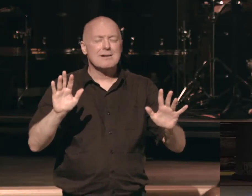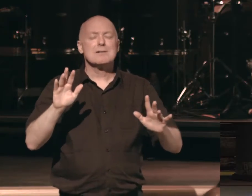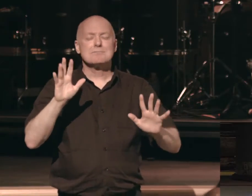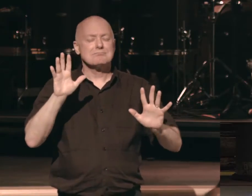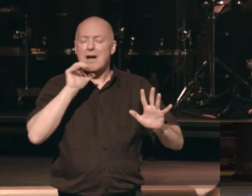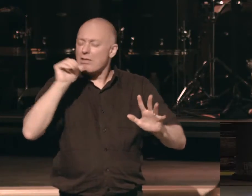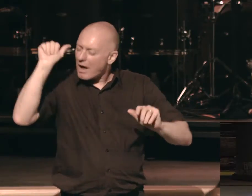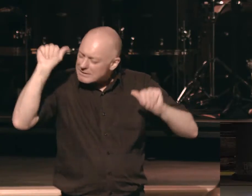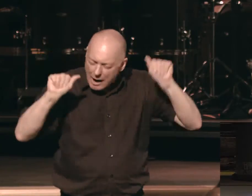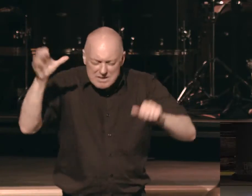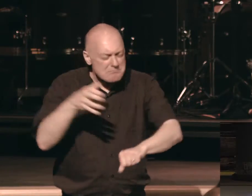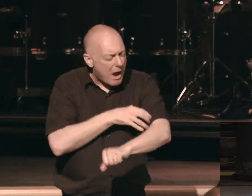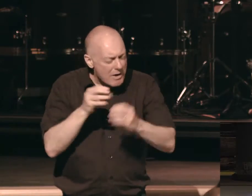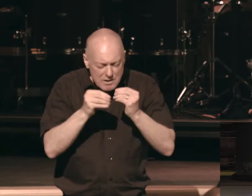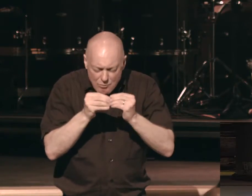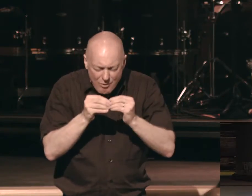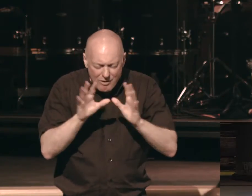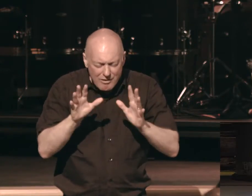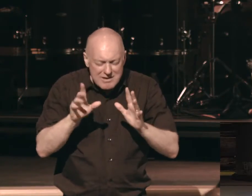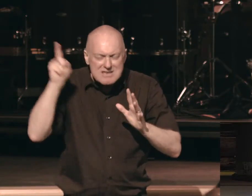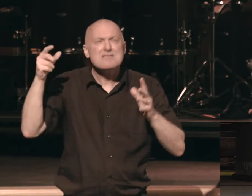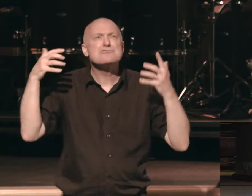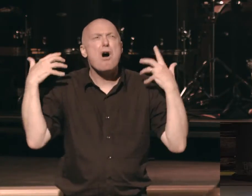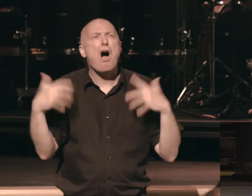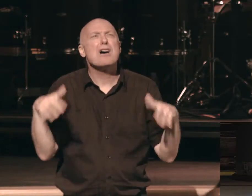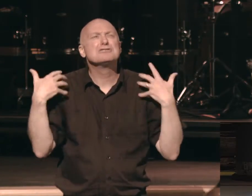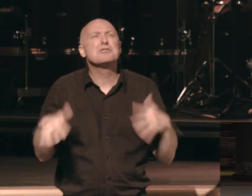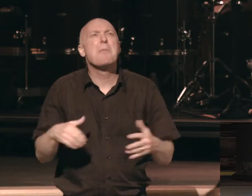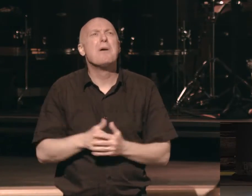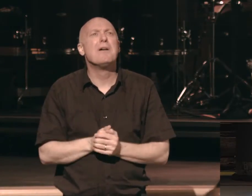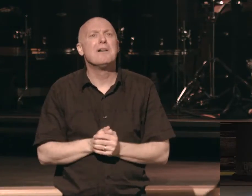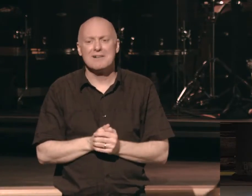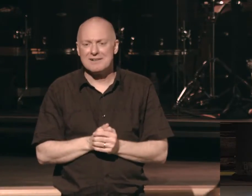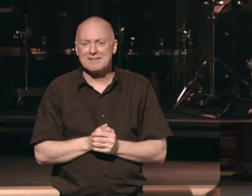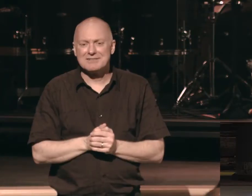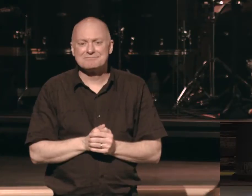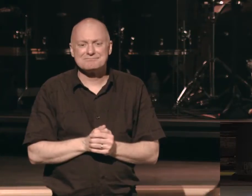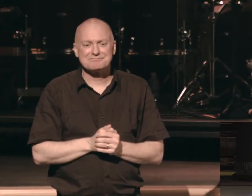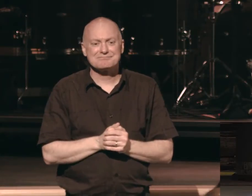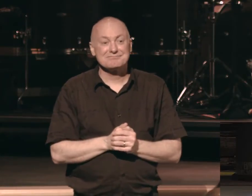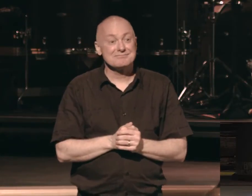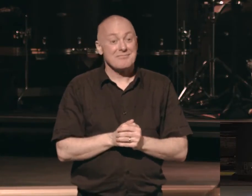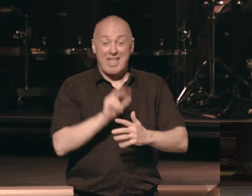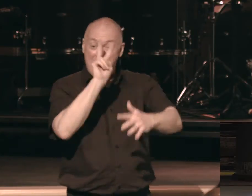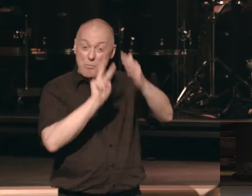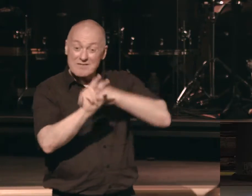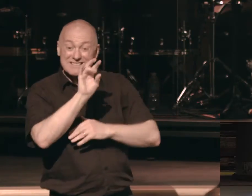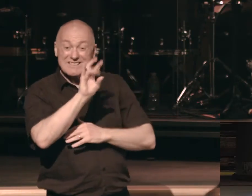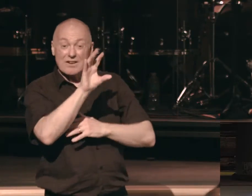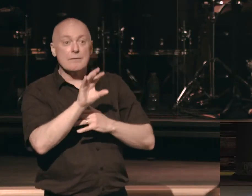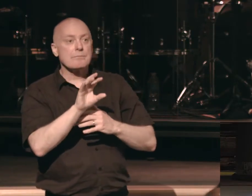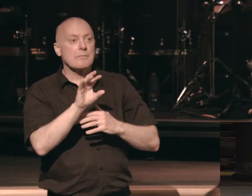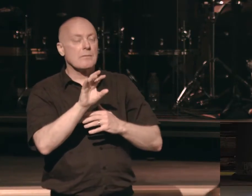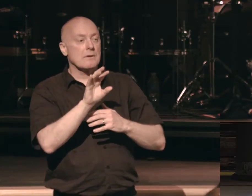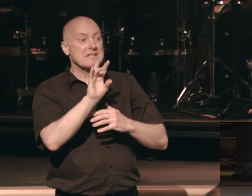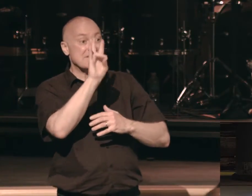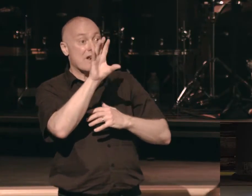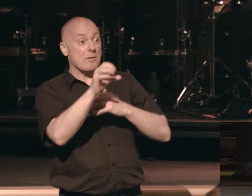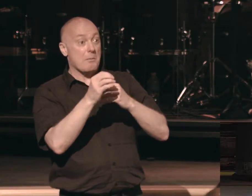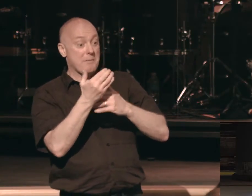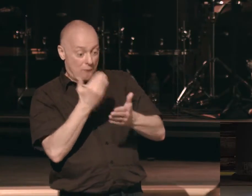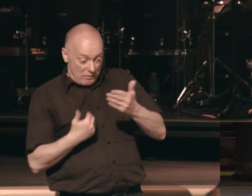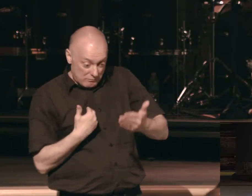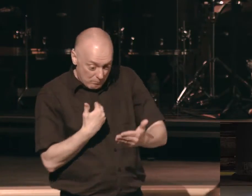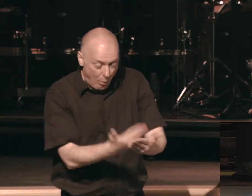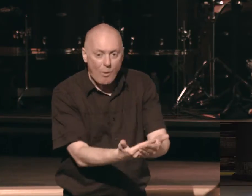where, because he's awesome. All prophesied 700 years before he was born. Now here we are, 2,000 years later.